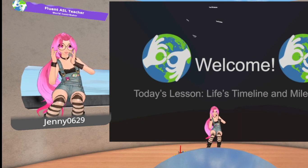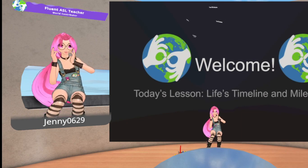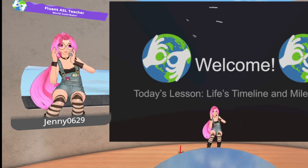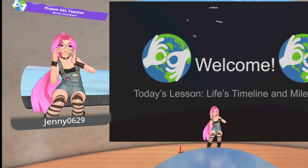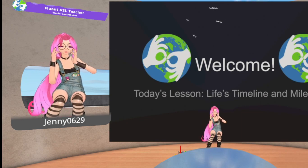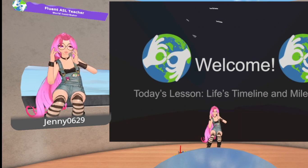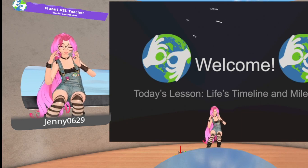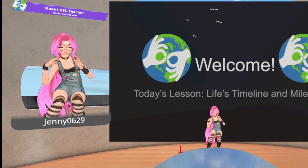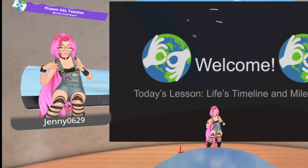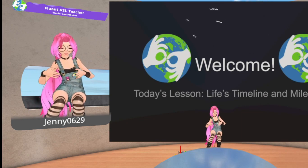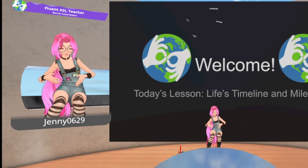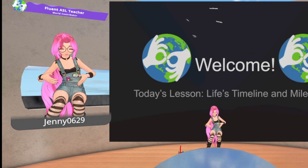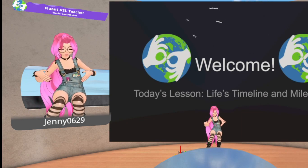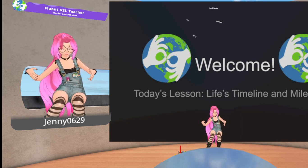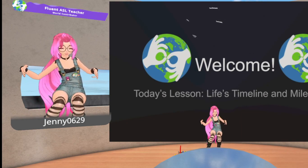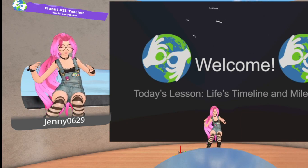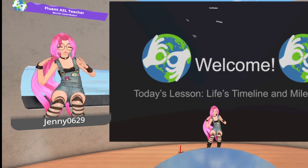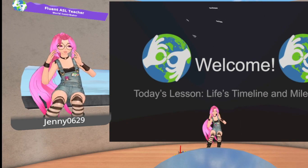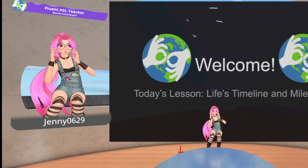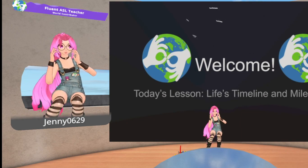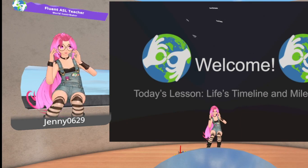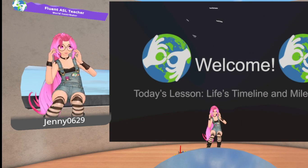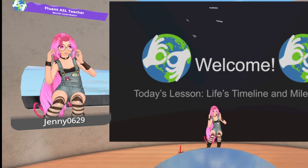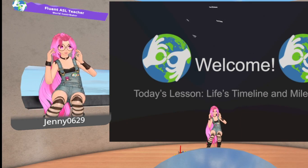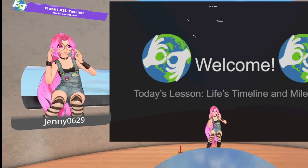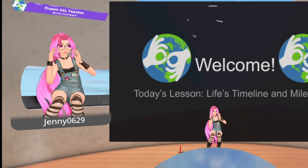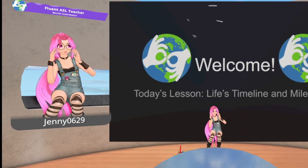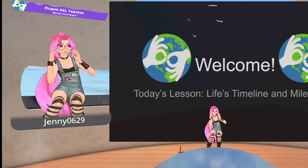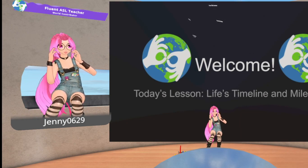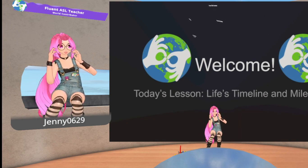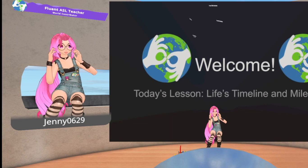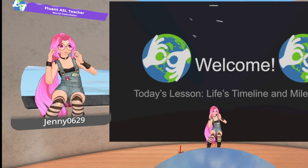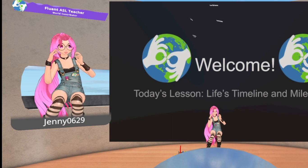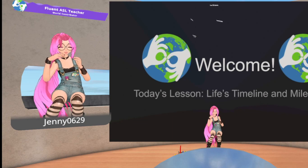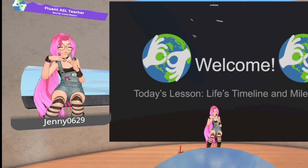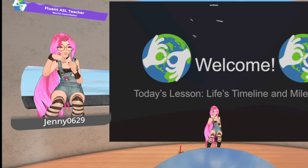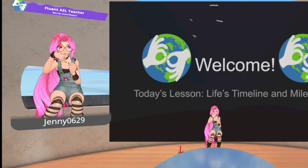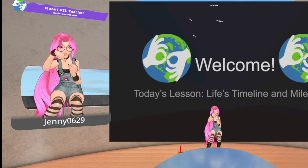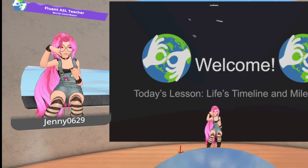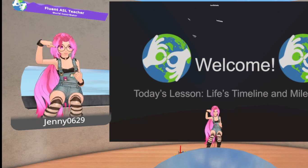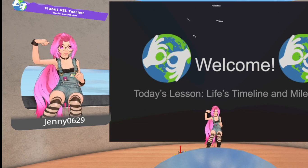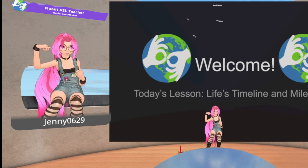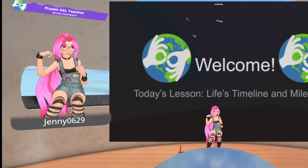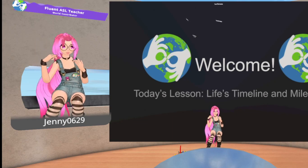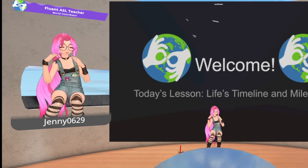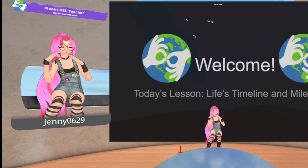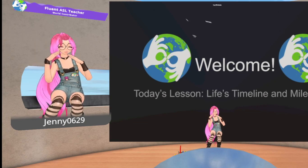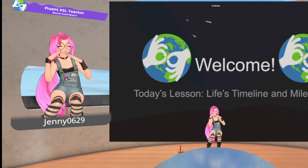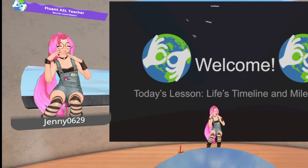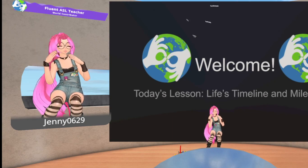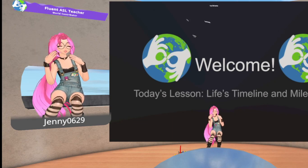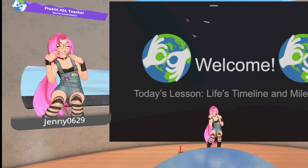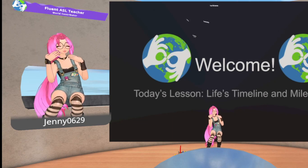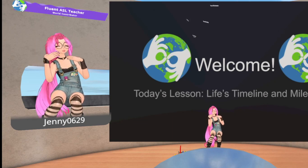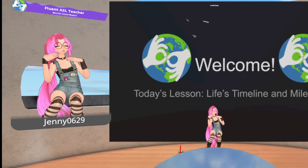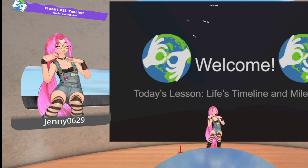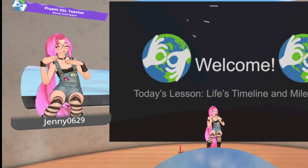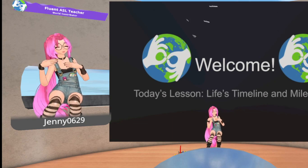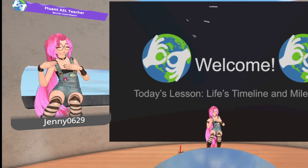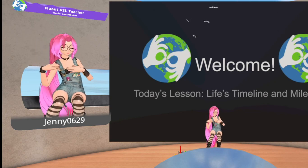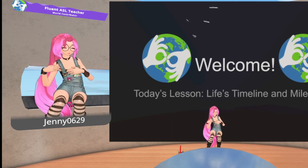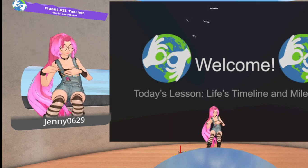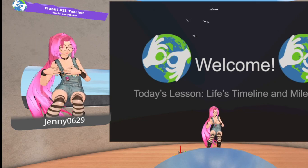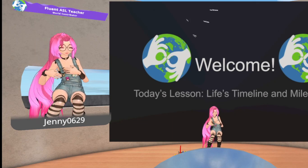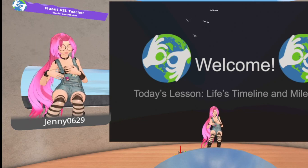it's off right now. But if you're saying really fat, then you go and you puff your cheeks out. Or if you're saying really skinny, then you'd suck your cheeks